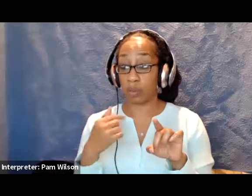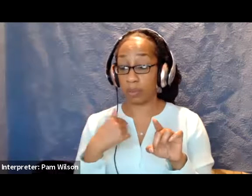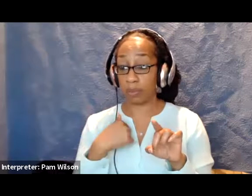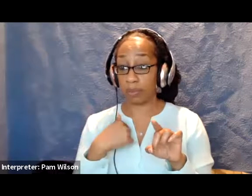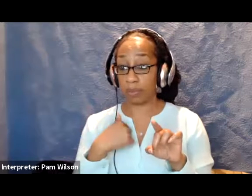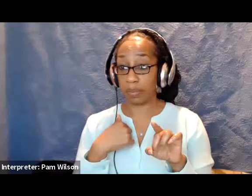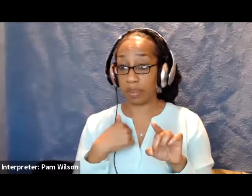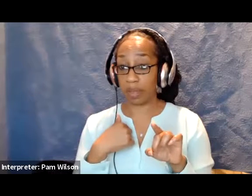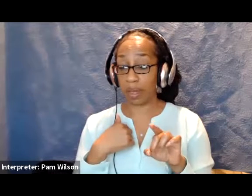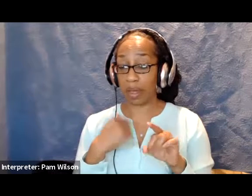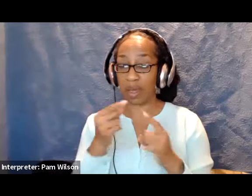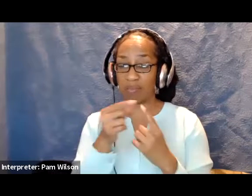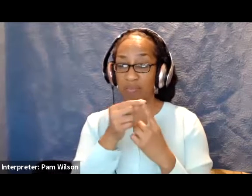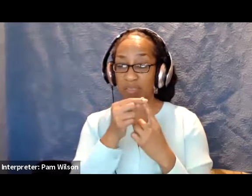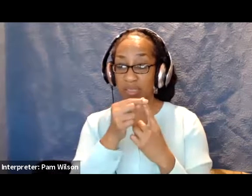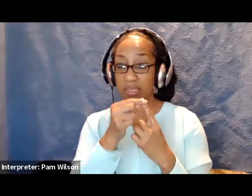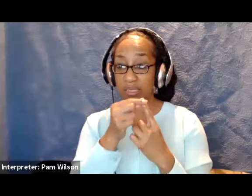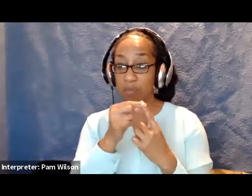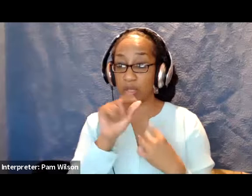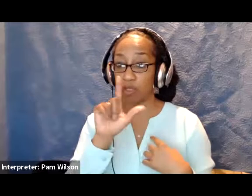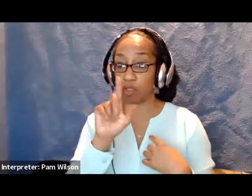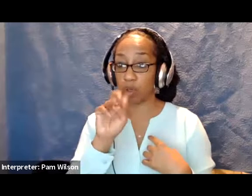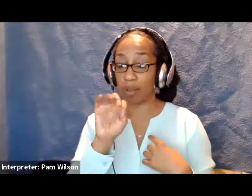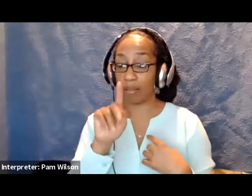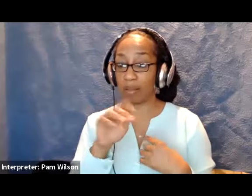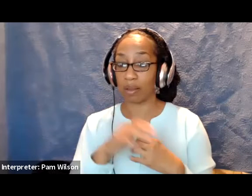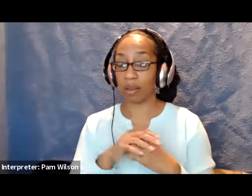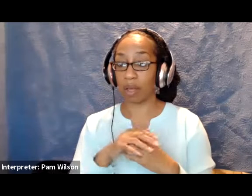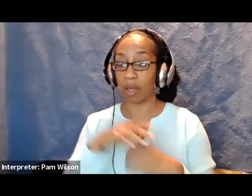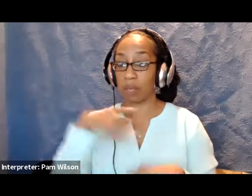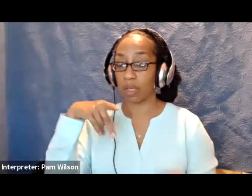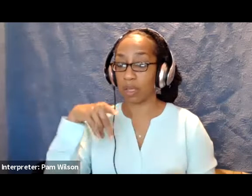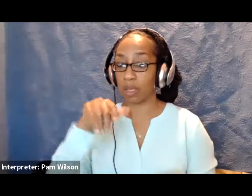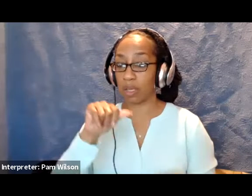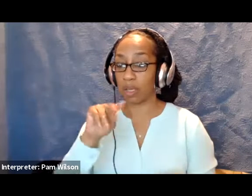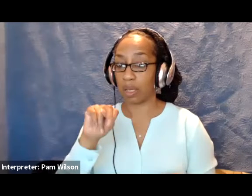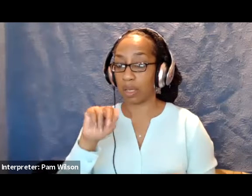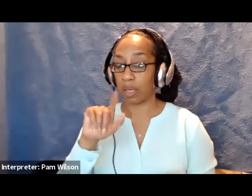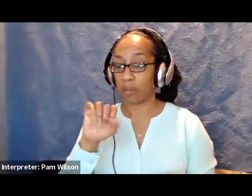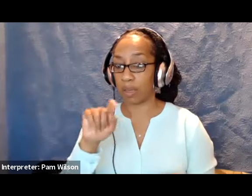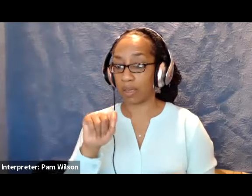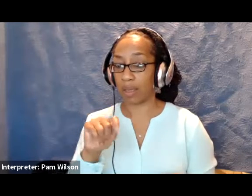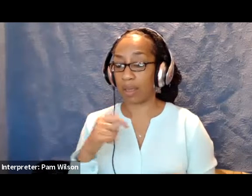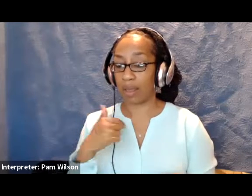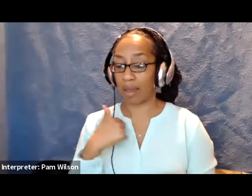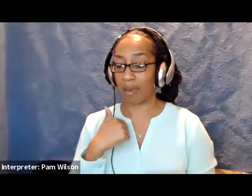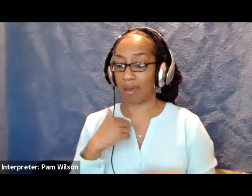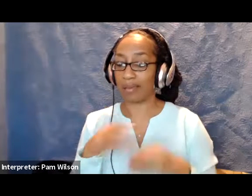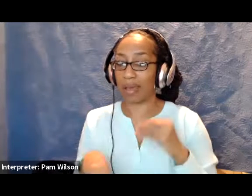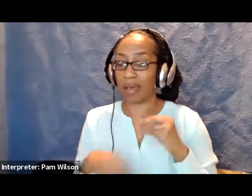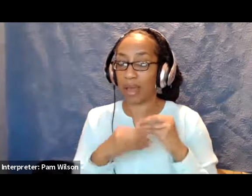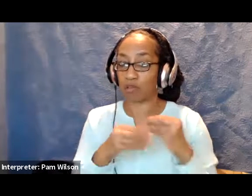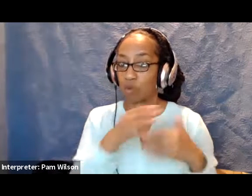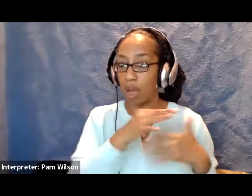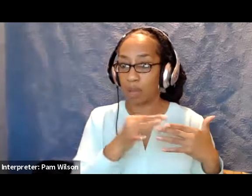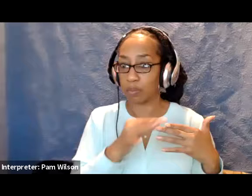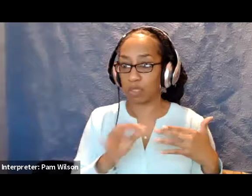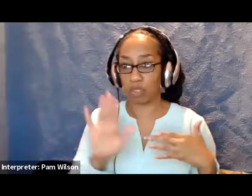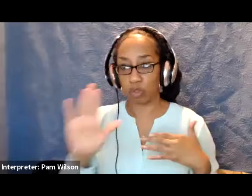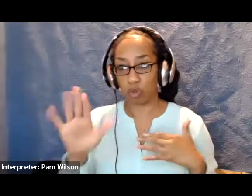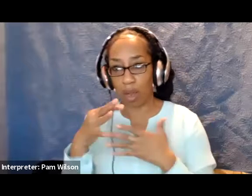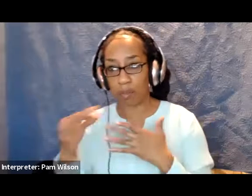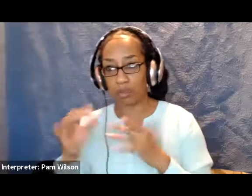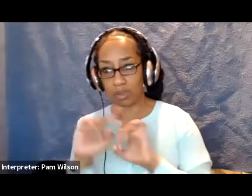a special link, and that was a panelist link, which gave me additional options that you don't have. And one of